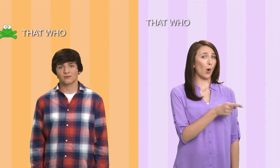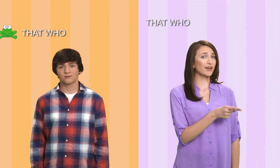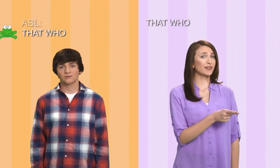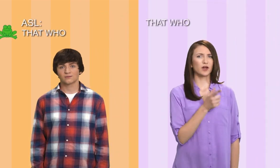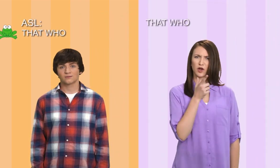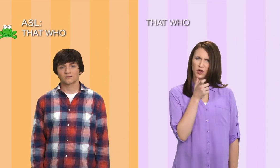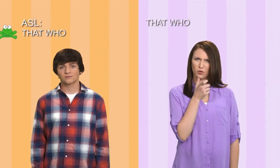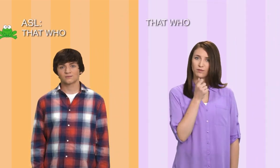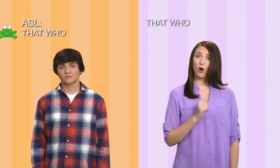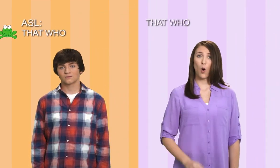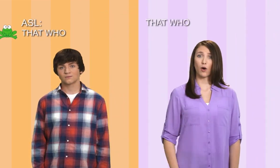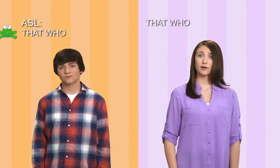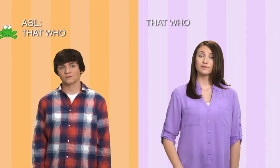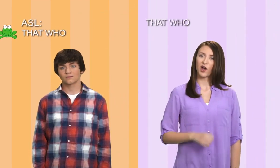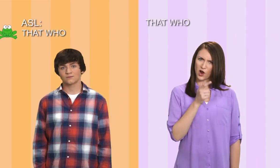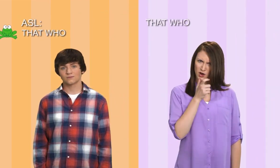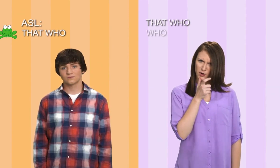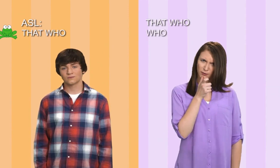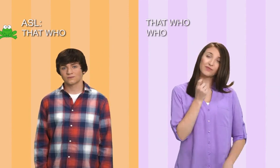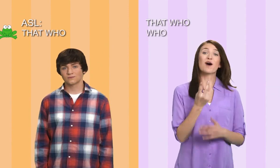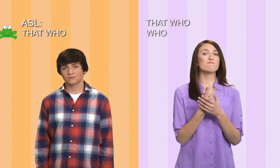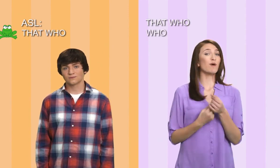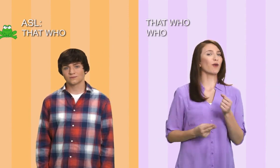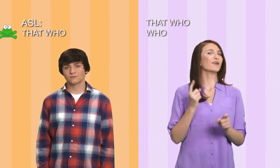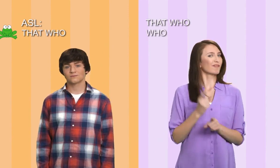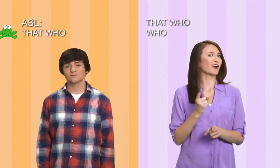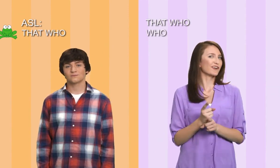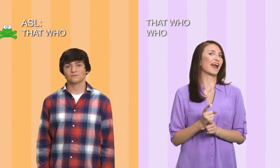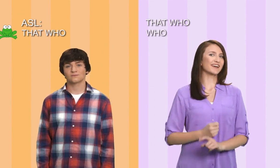Point, who, or who. Both correct.